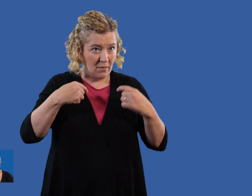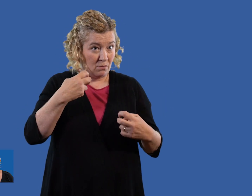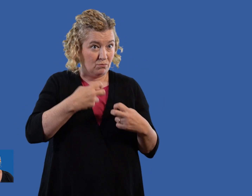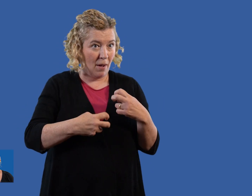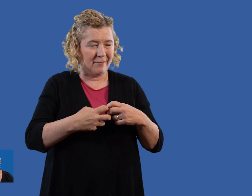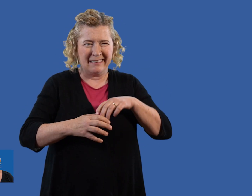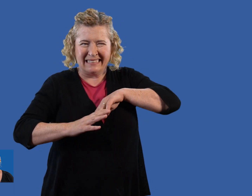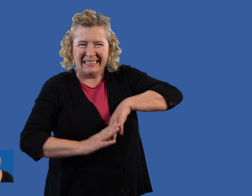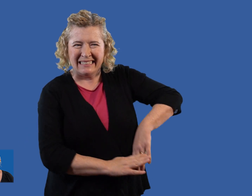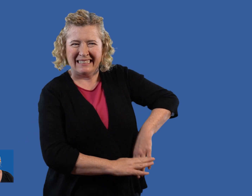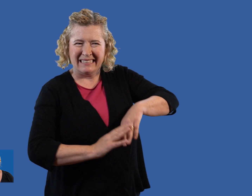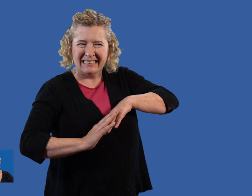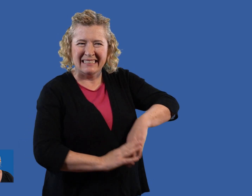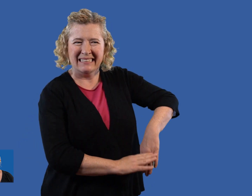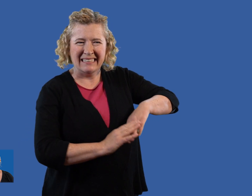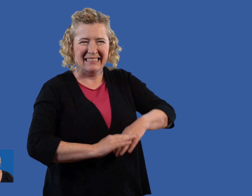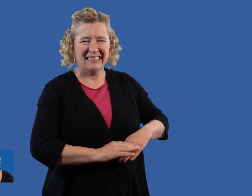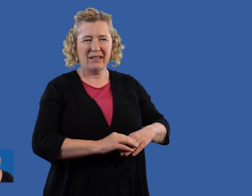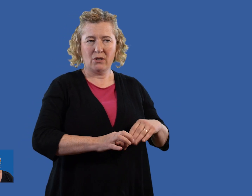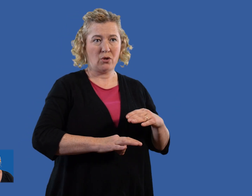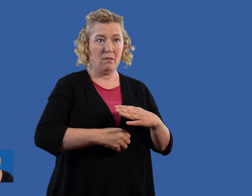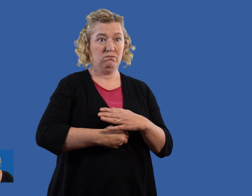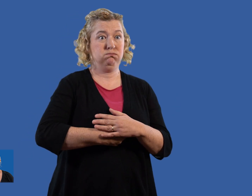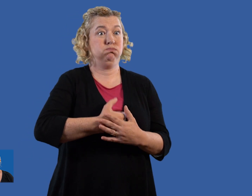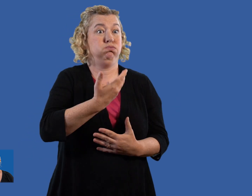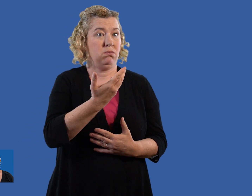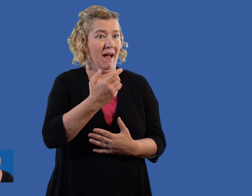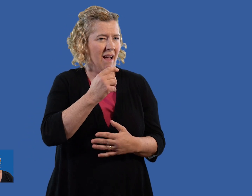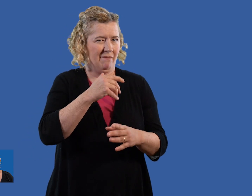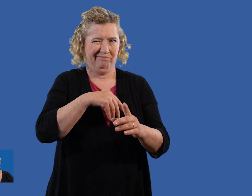or don't appear until years after the event.